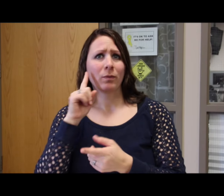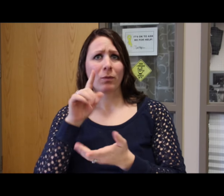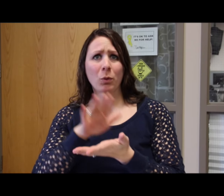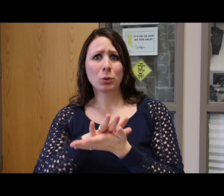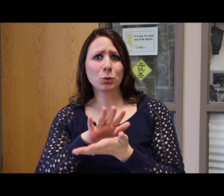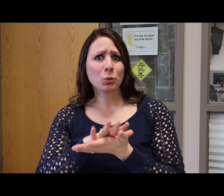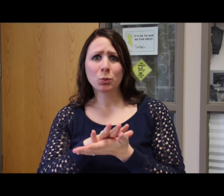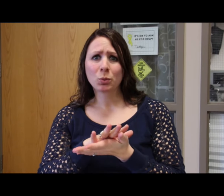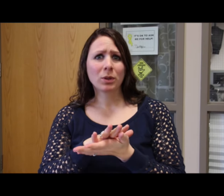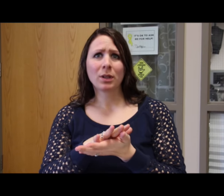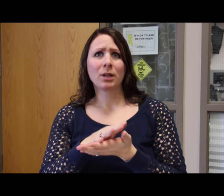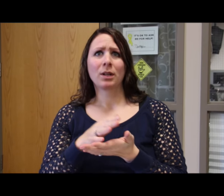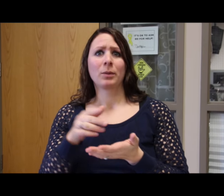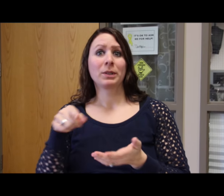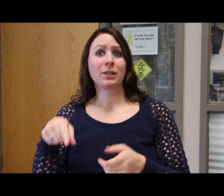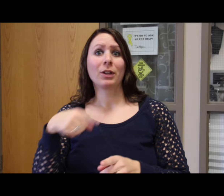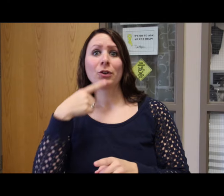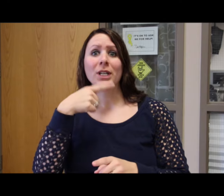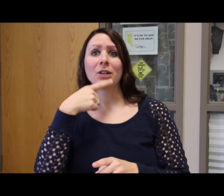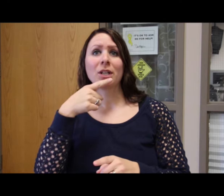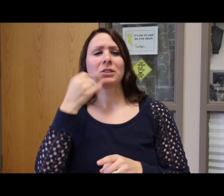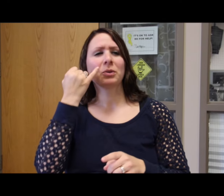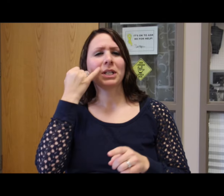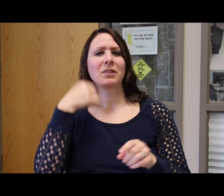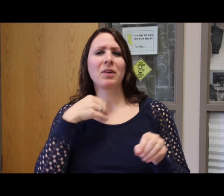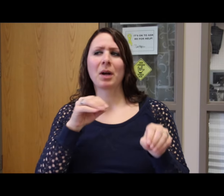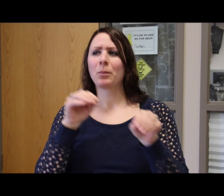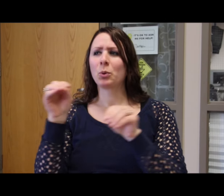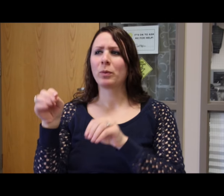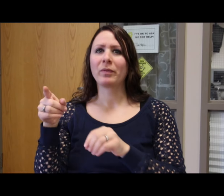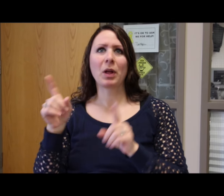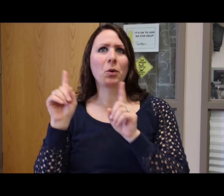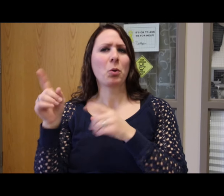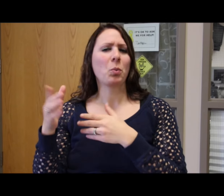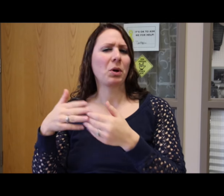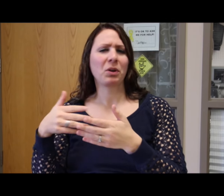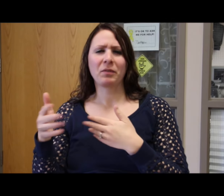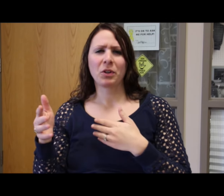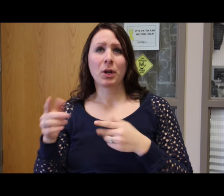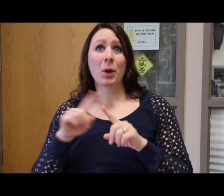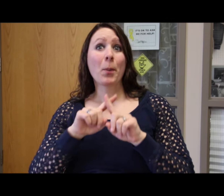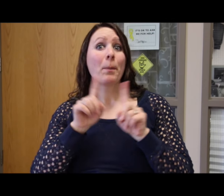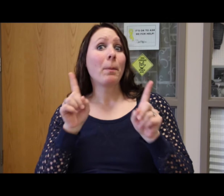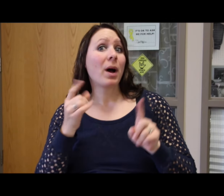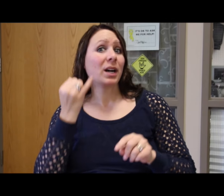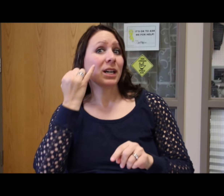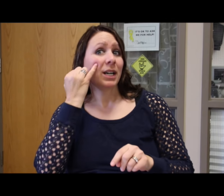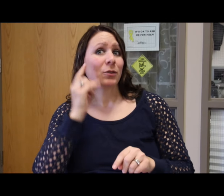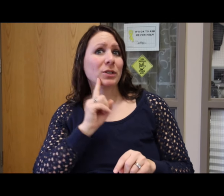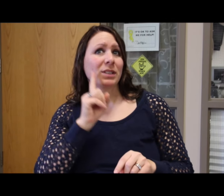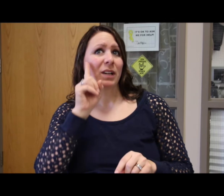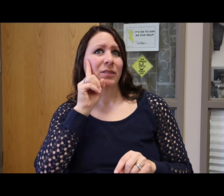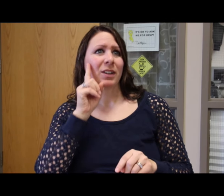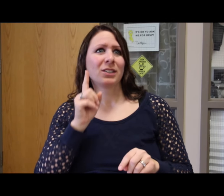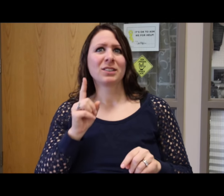for school because they are hearing. So if I were to move, they can go to school wherever. But if you're